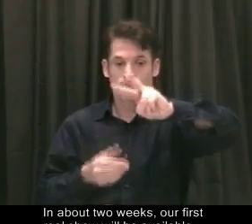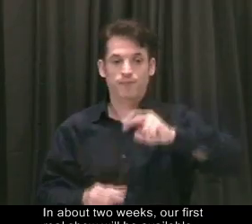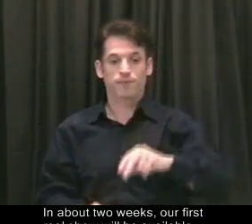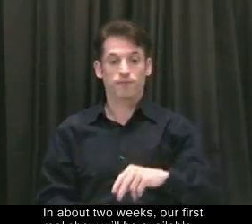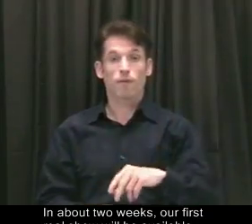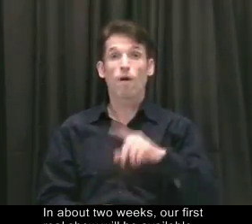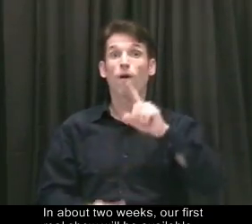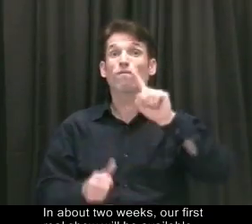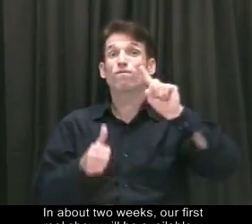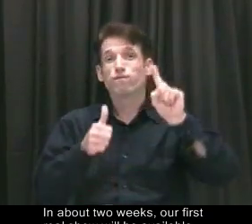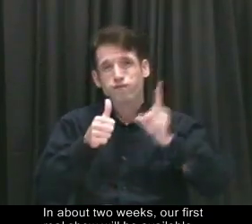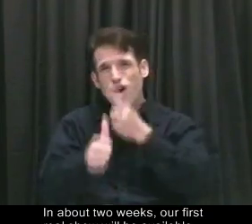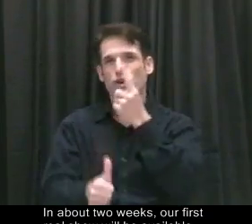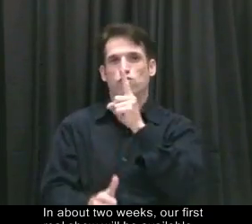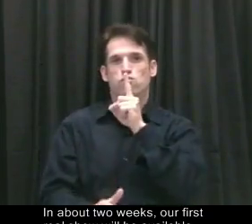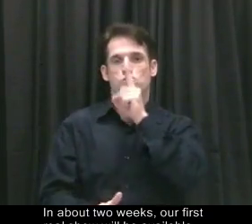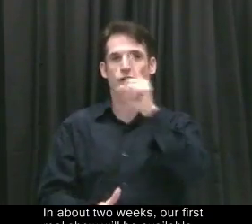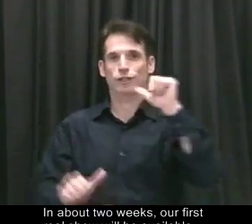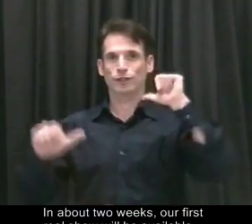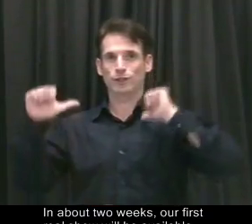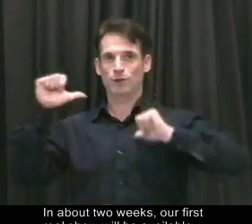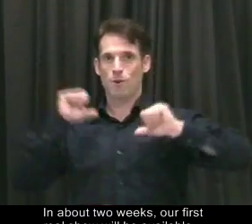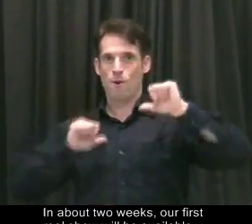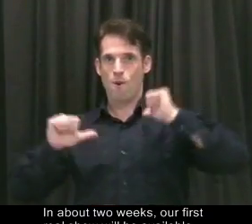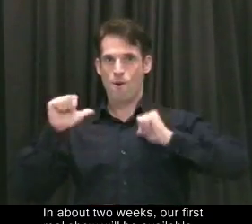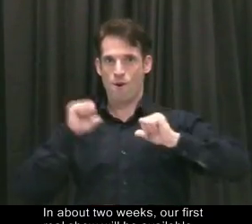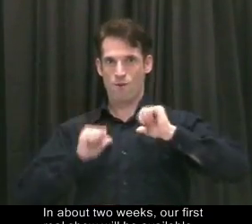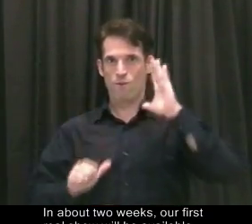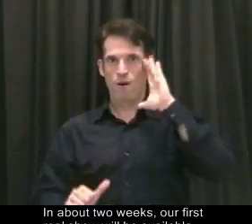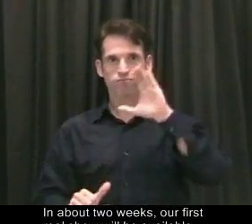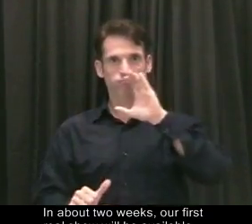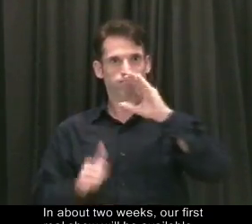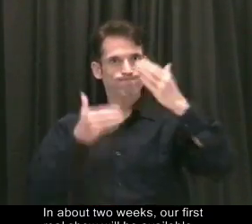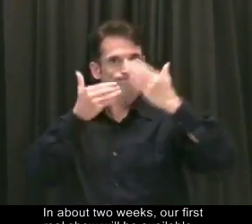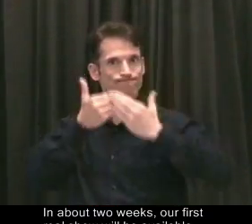In about 2 weeks, our first real show will be available.